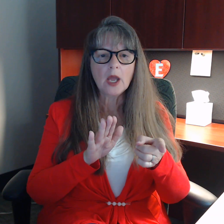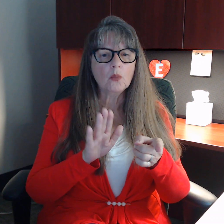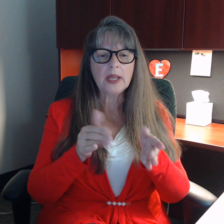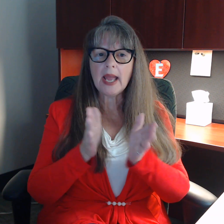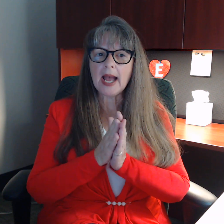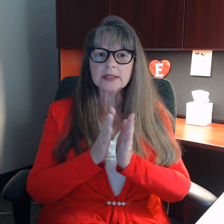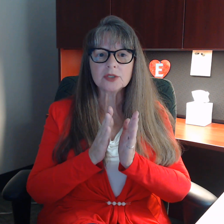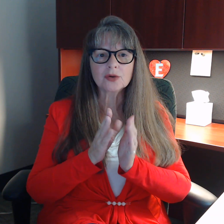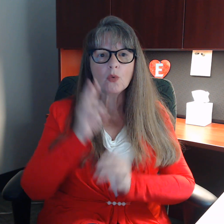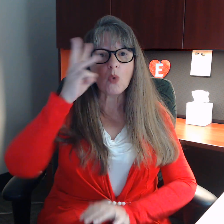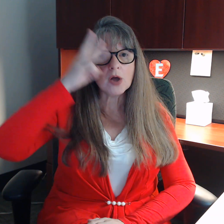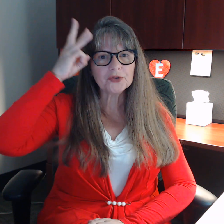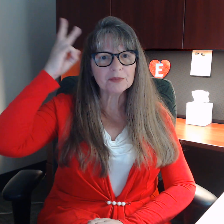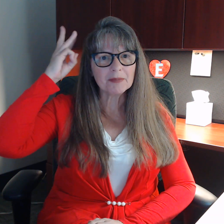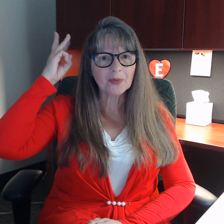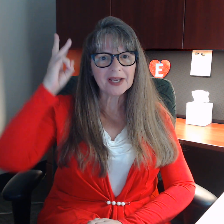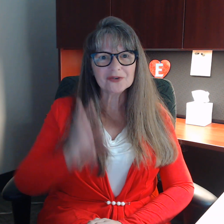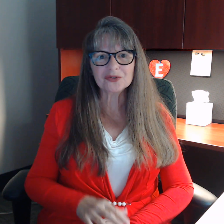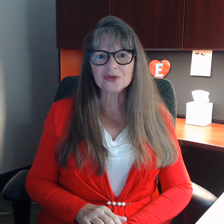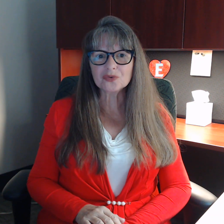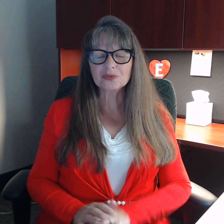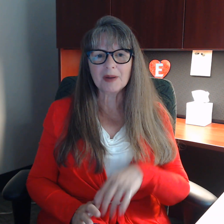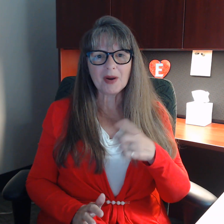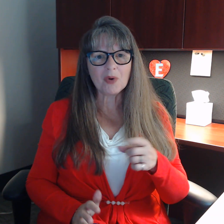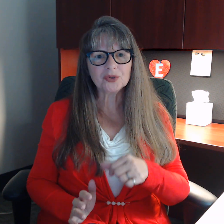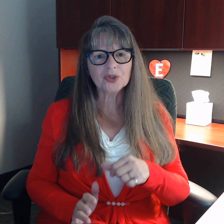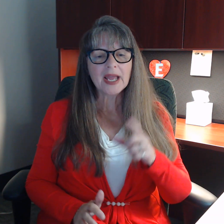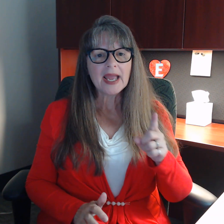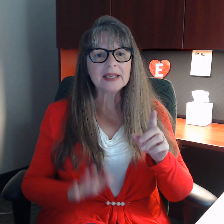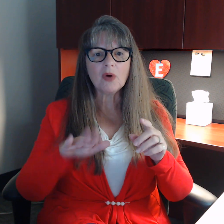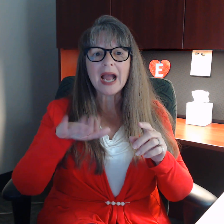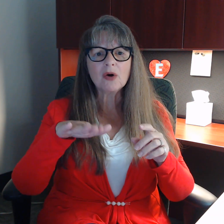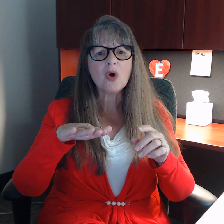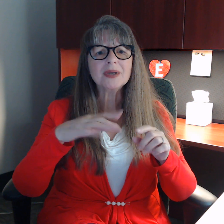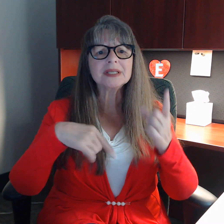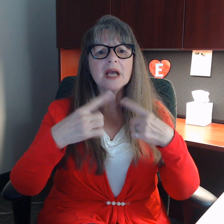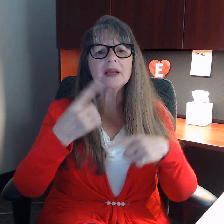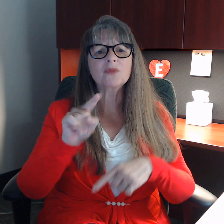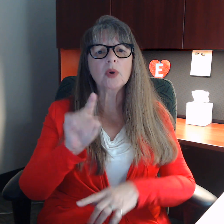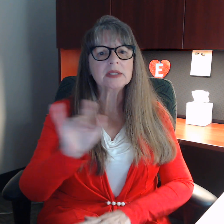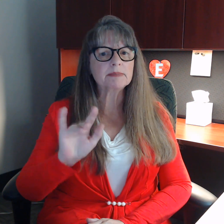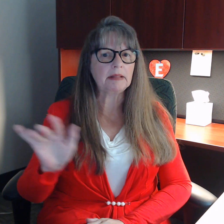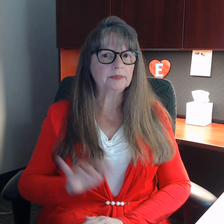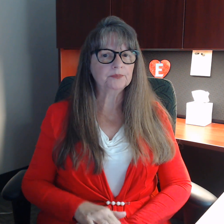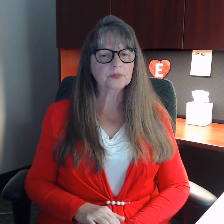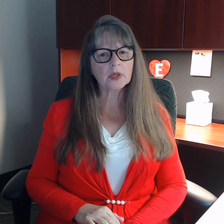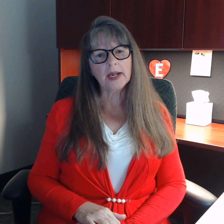we asked Walter, remember when I introduced you about Walter? And I go, oh, what's the sign for? And I'd spell it. And he